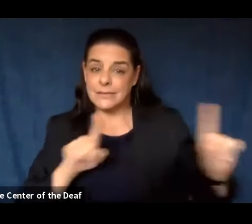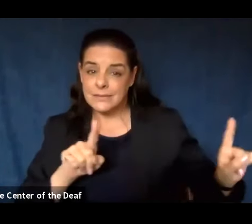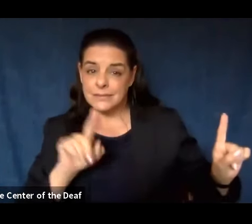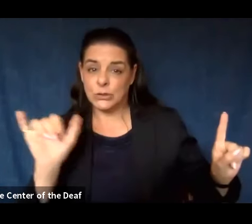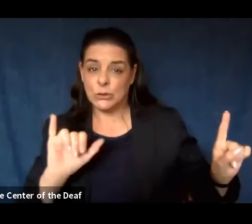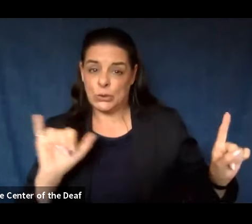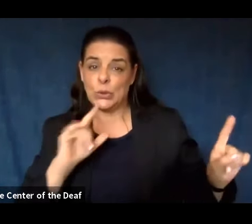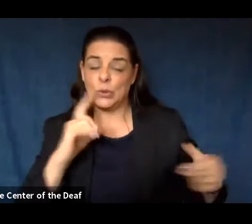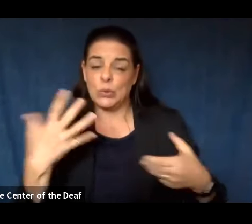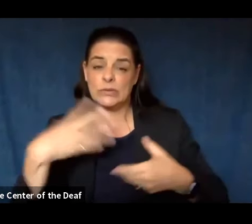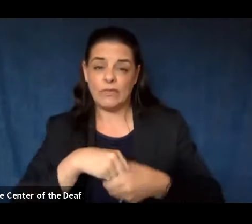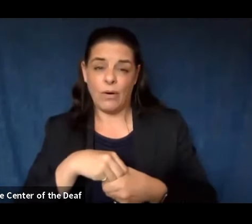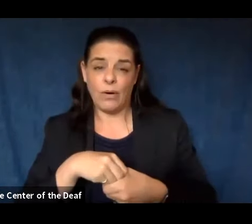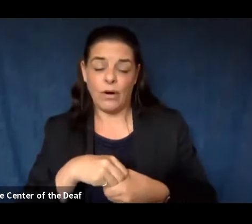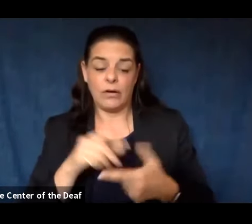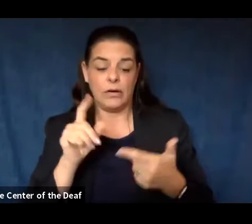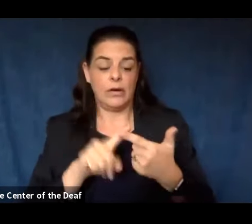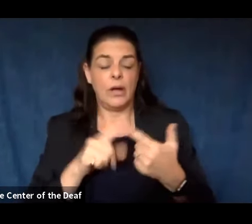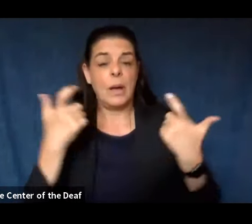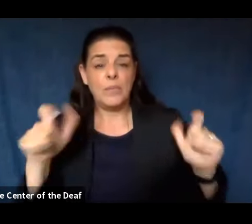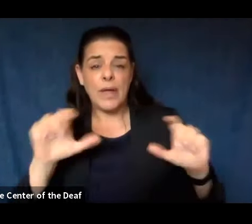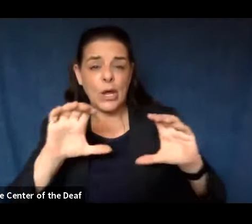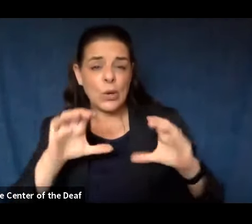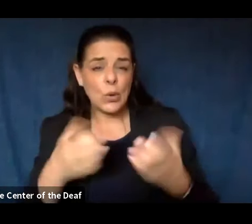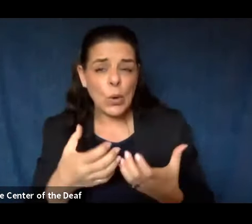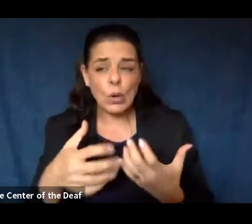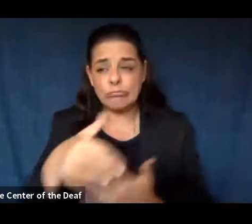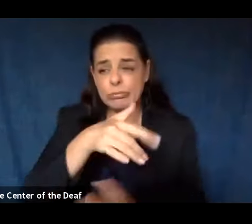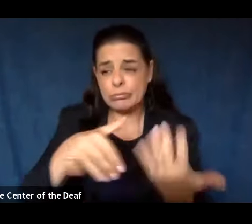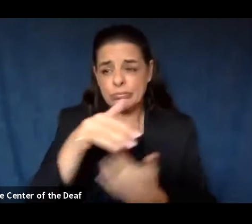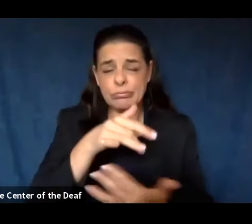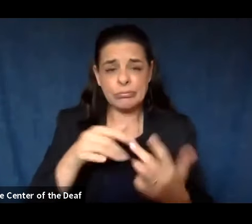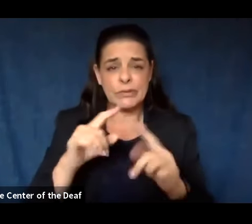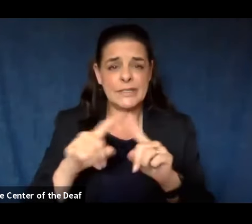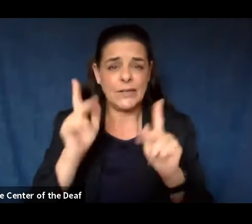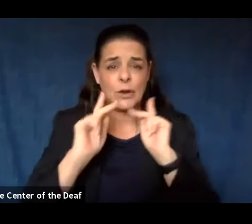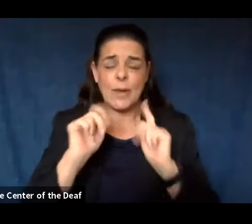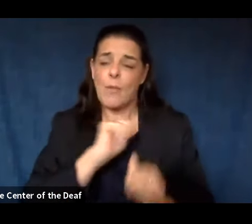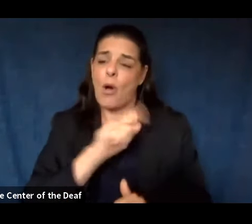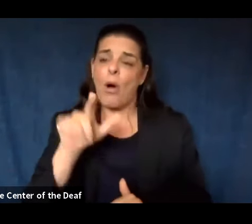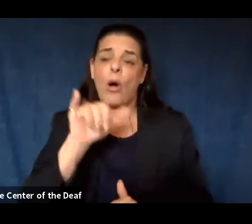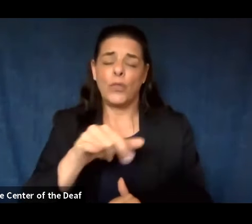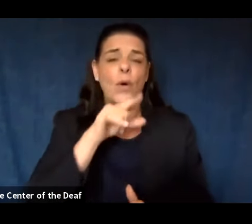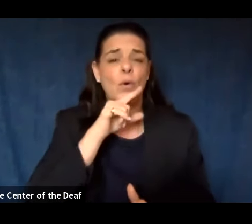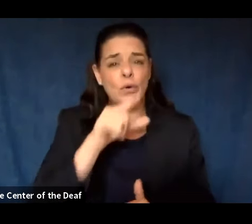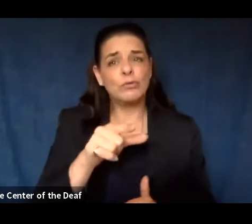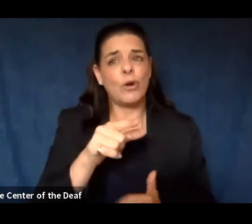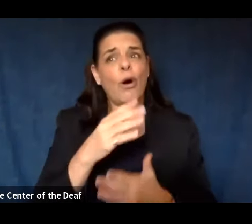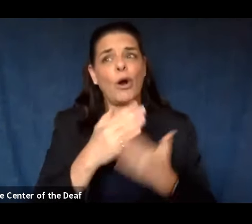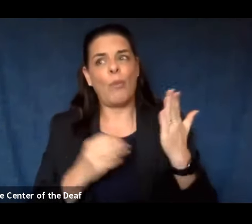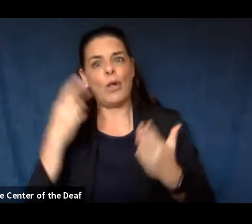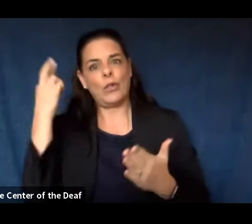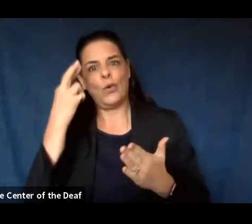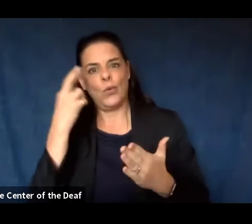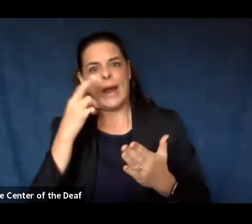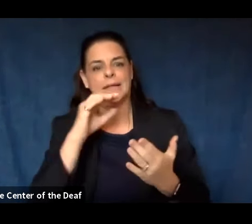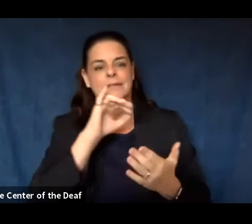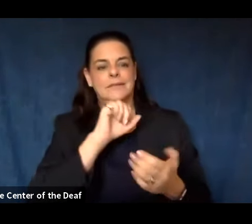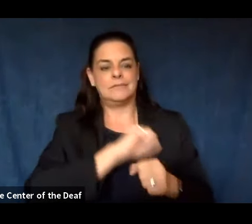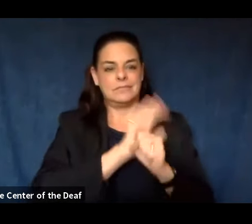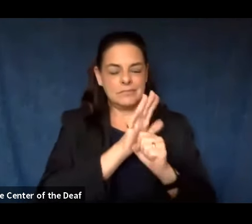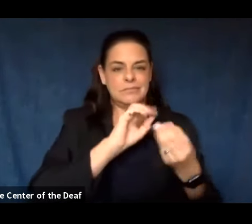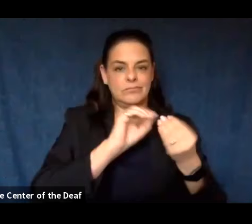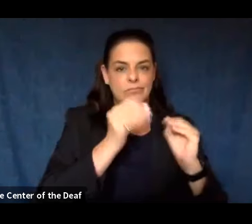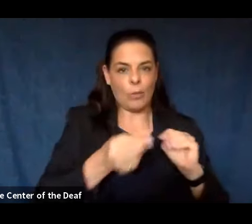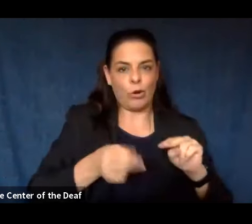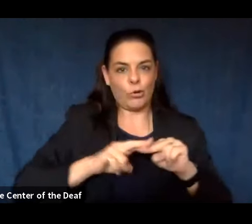a role there as well. It's getting in large groups with different people. All of those things are playing a role as we're seeing our cases grow